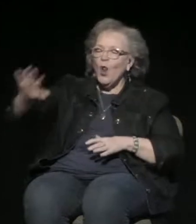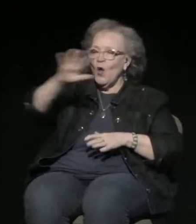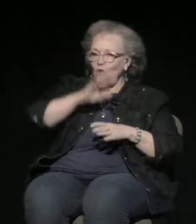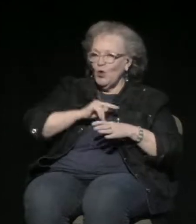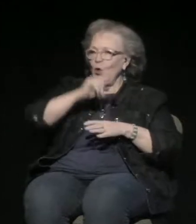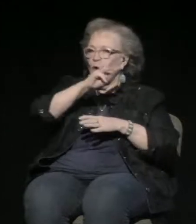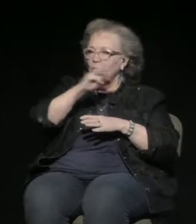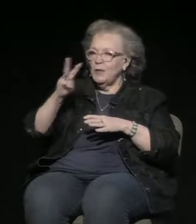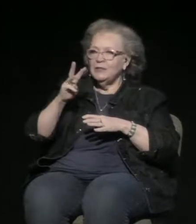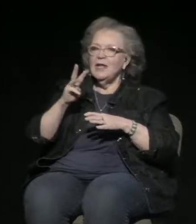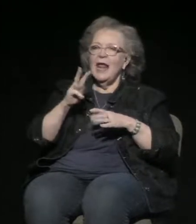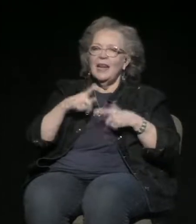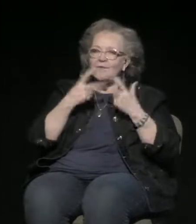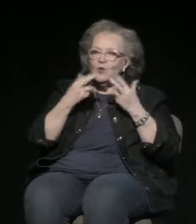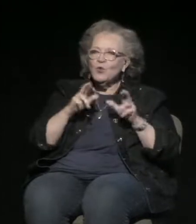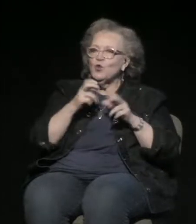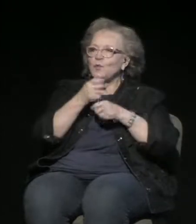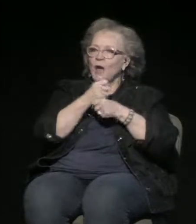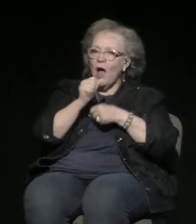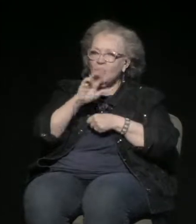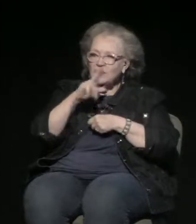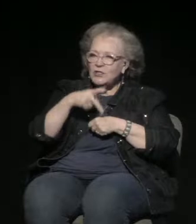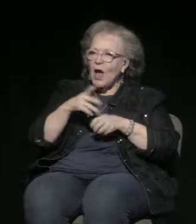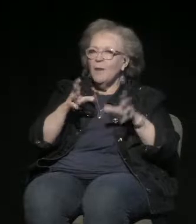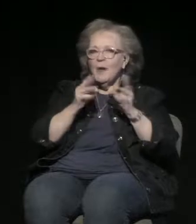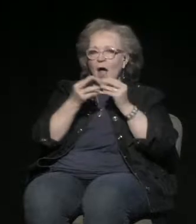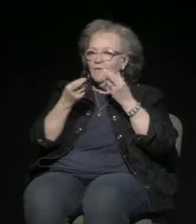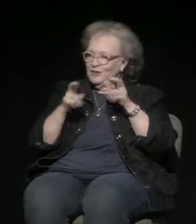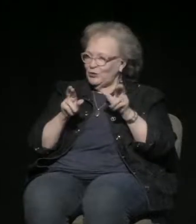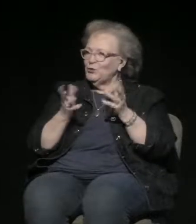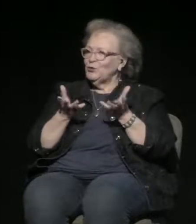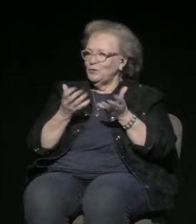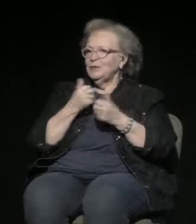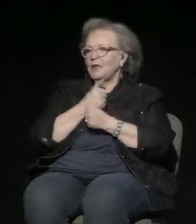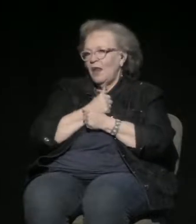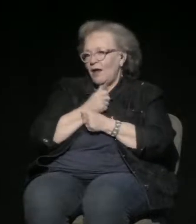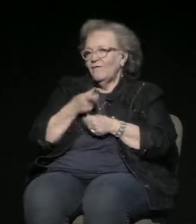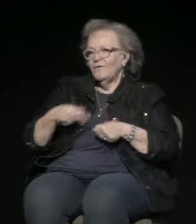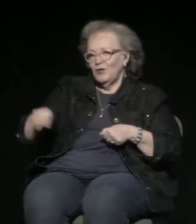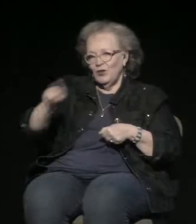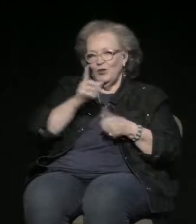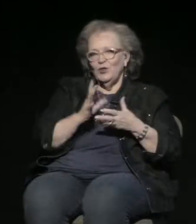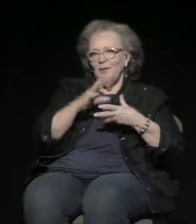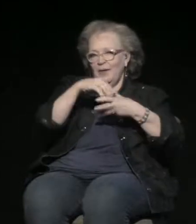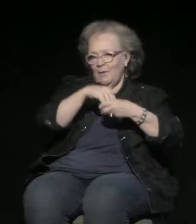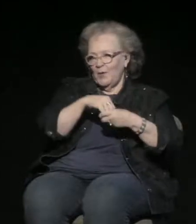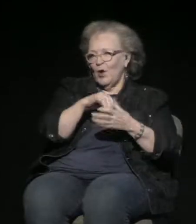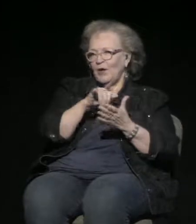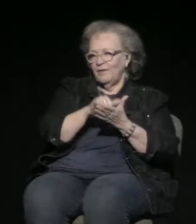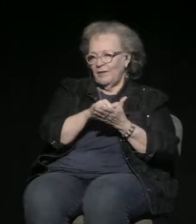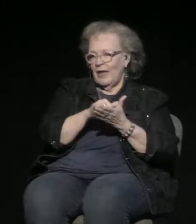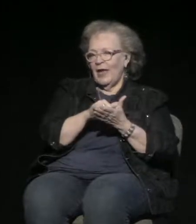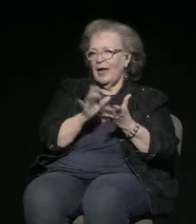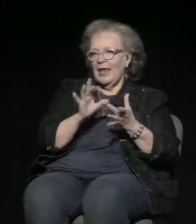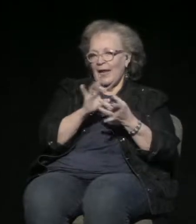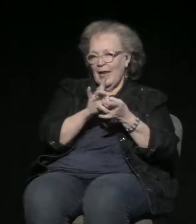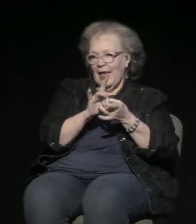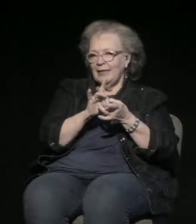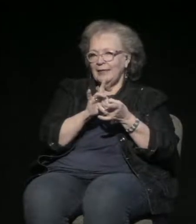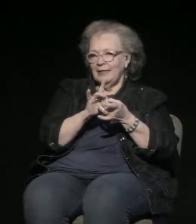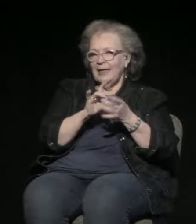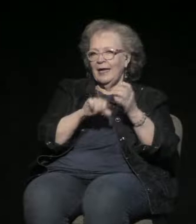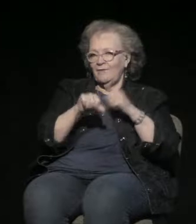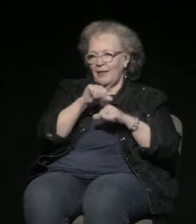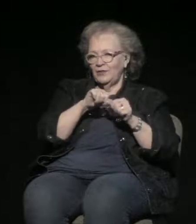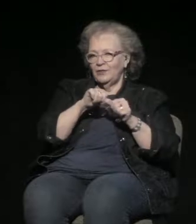In living rooms, in coffee shops And in conference rooms And we'd love for you to be a part of that And get connected here at Fellowship Like I